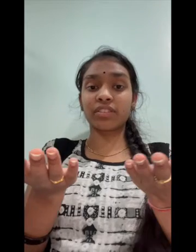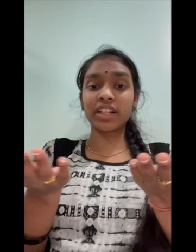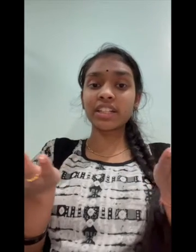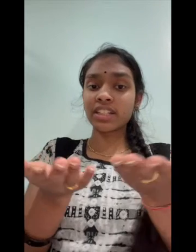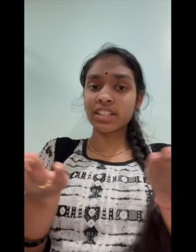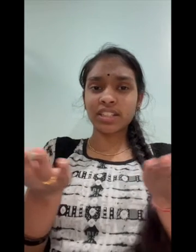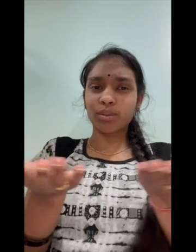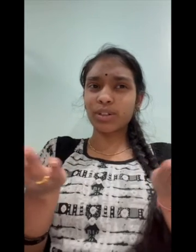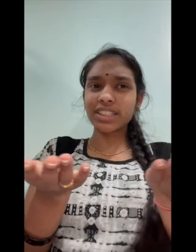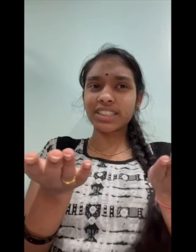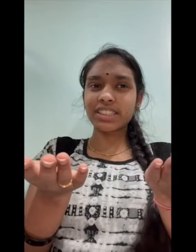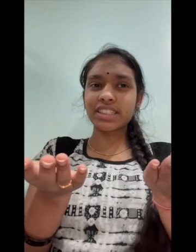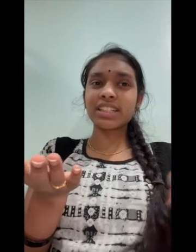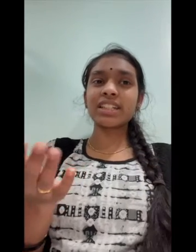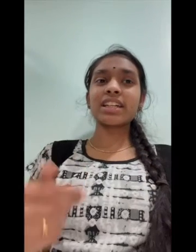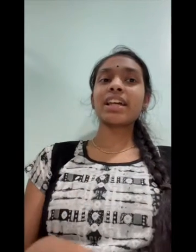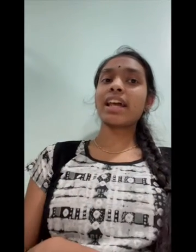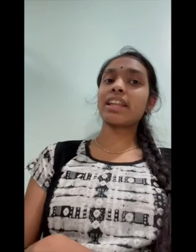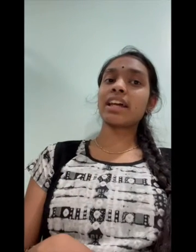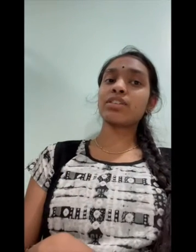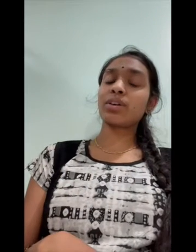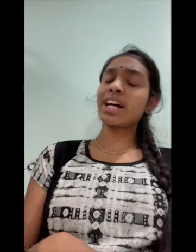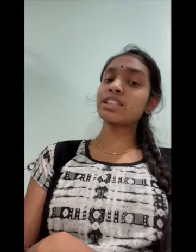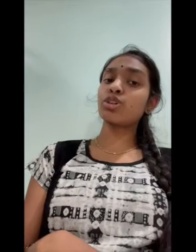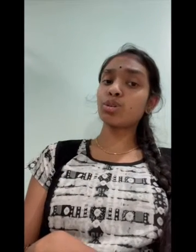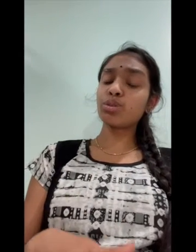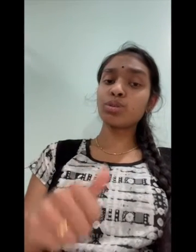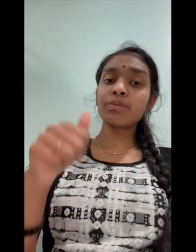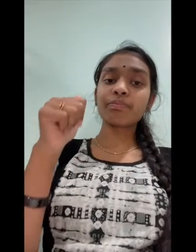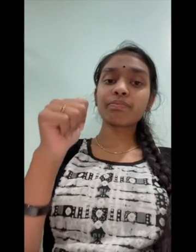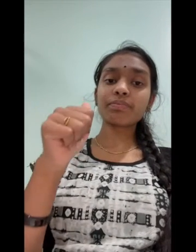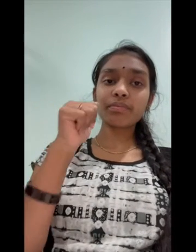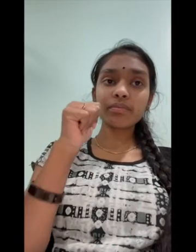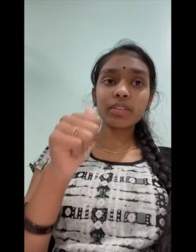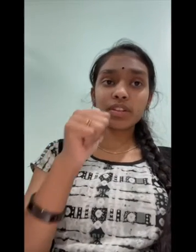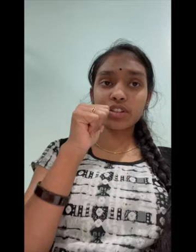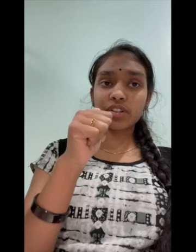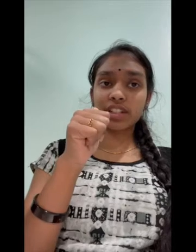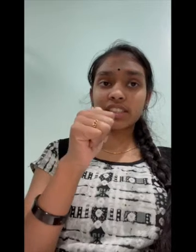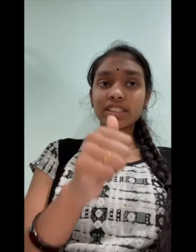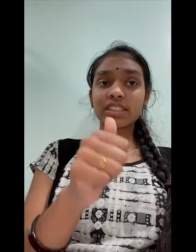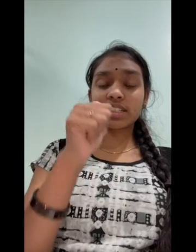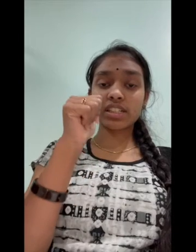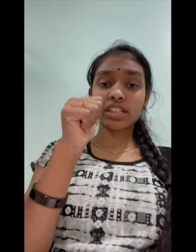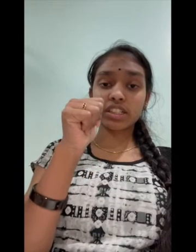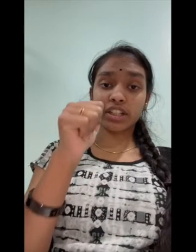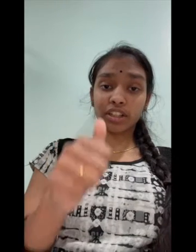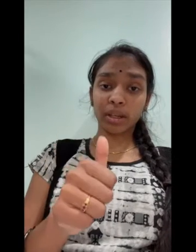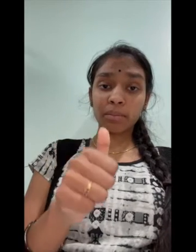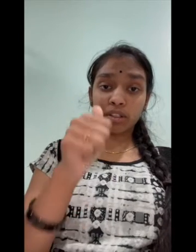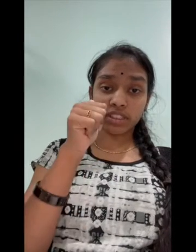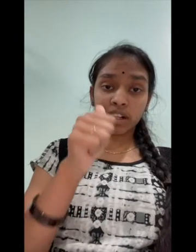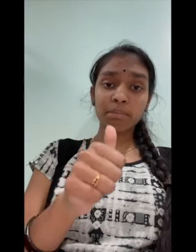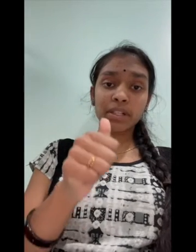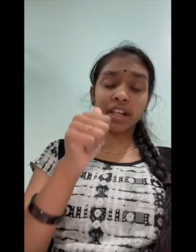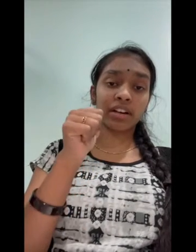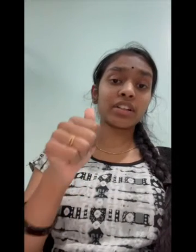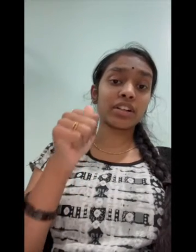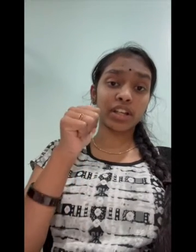right. What? And then to ask who, you do this. So your thumb goes up and down. You're like